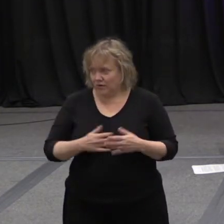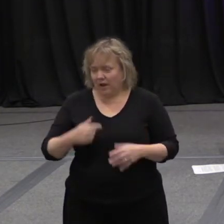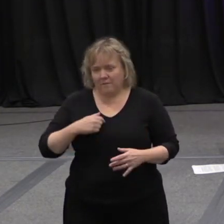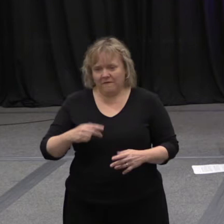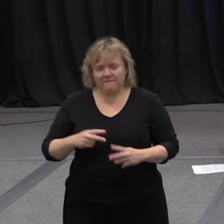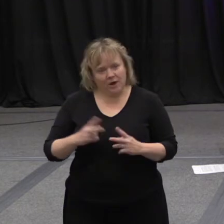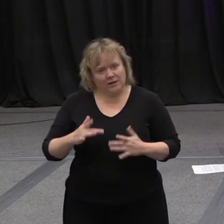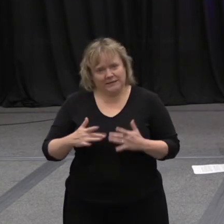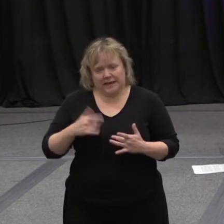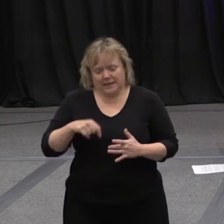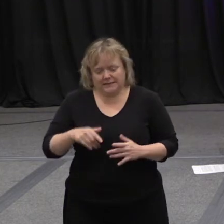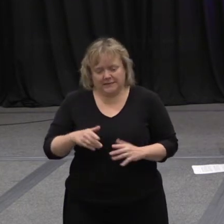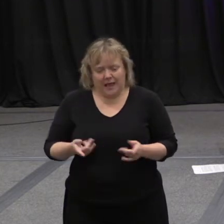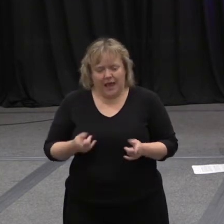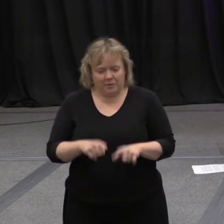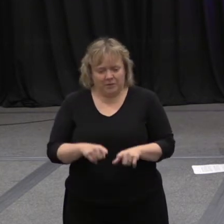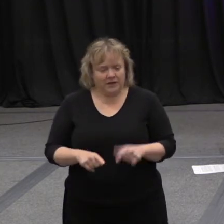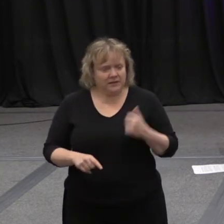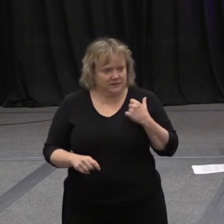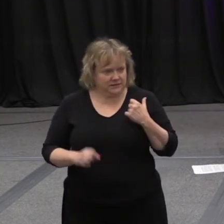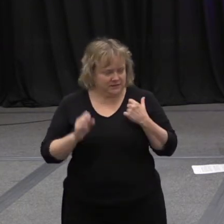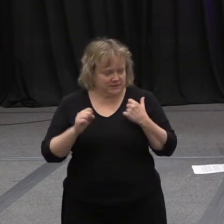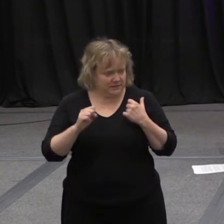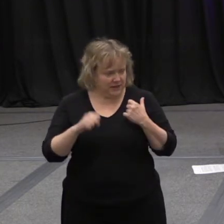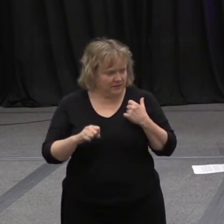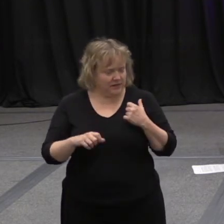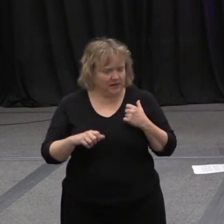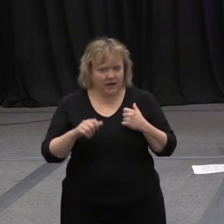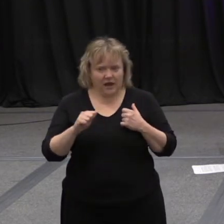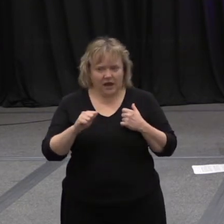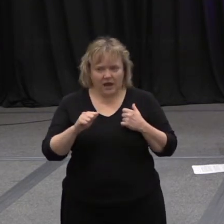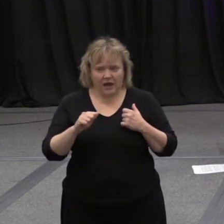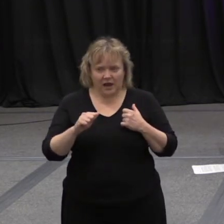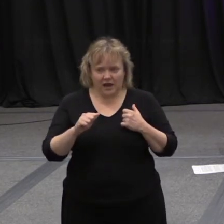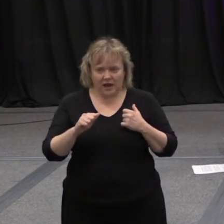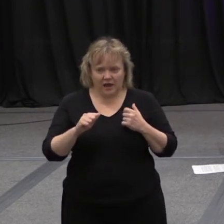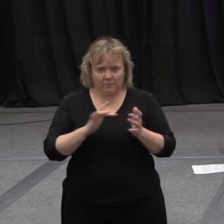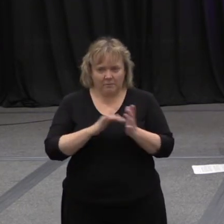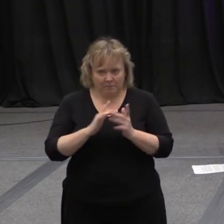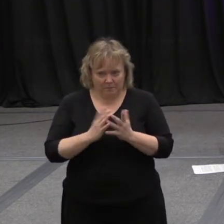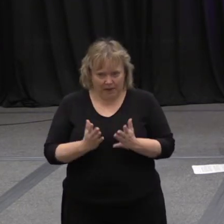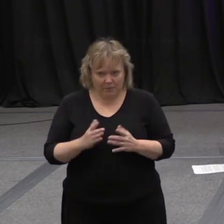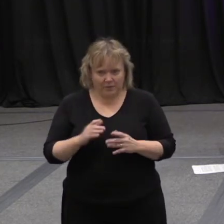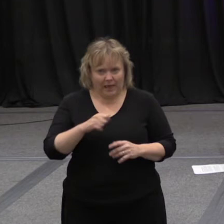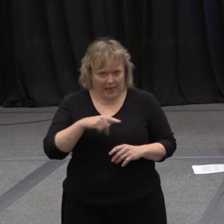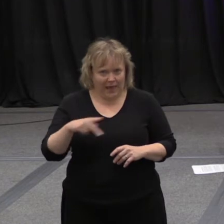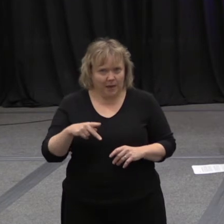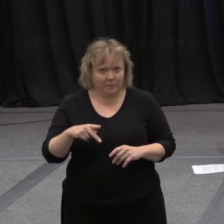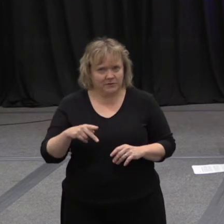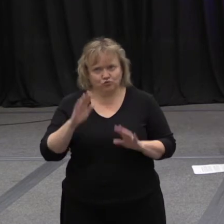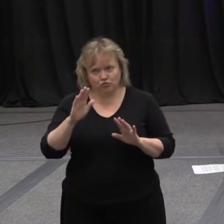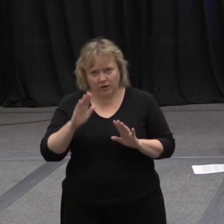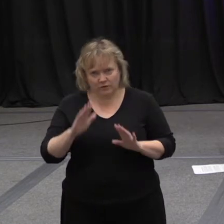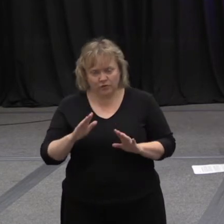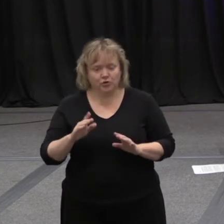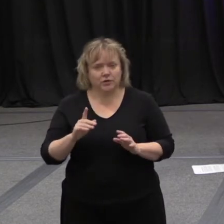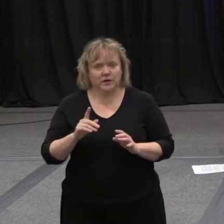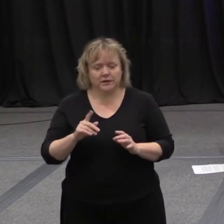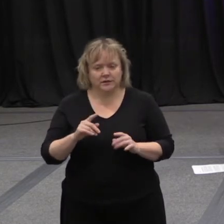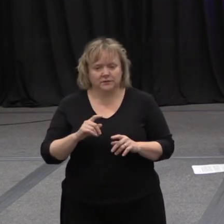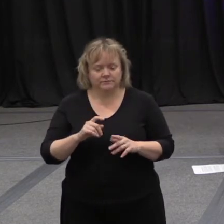you so much. Yes. The Our Bible app is fabulous. You can sign up for the email, follow them on Twitter. I thank you for bringing that